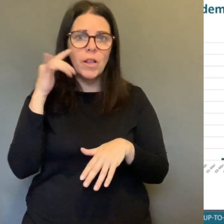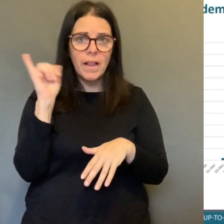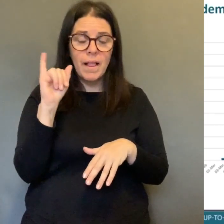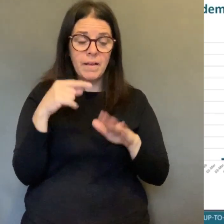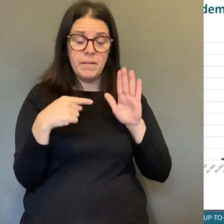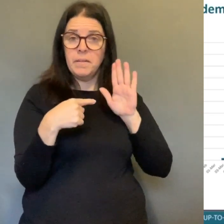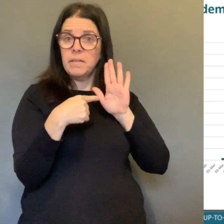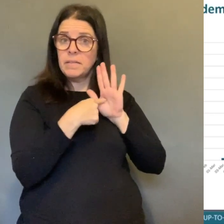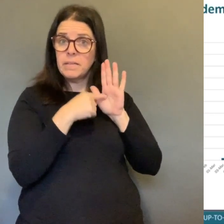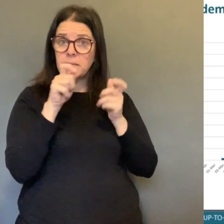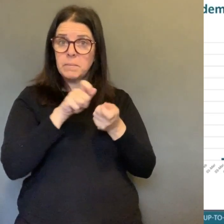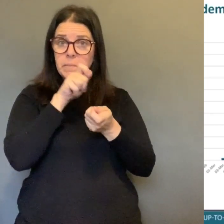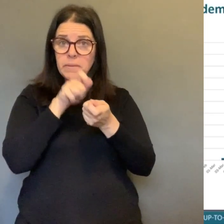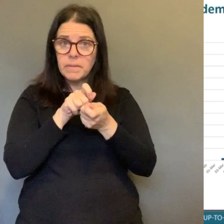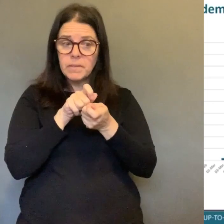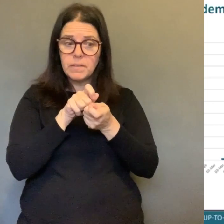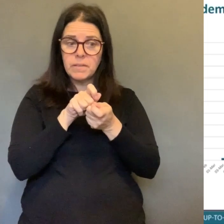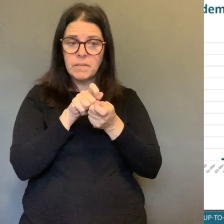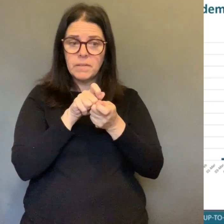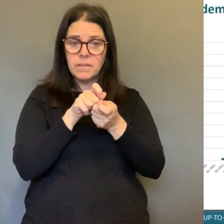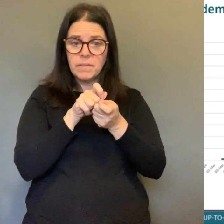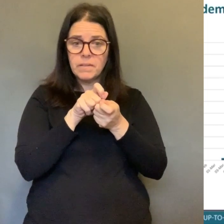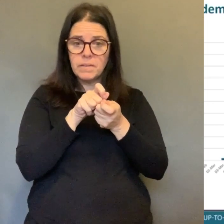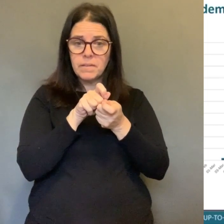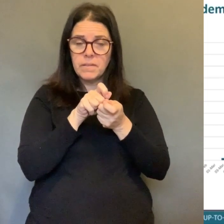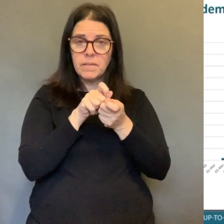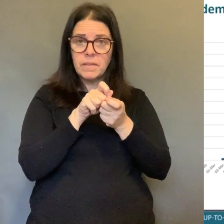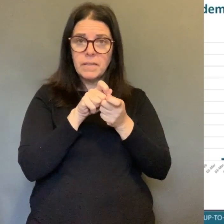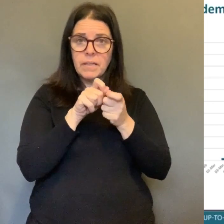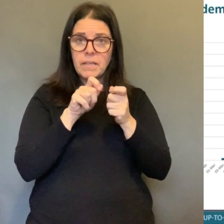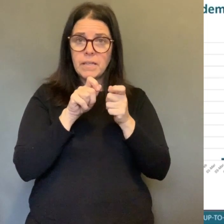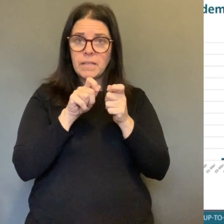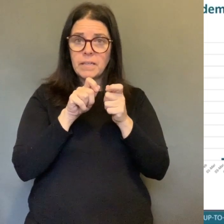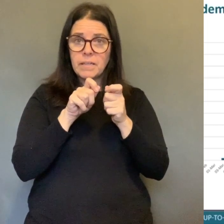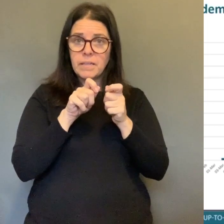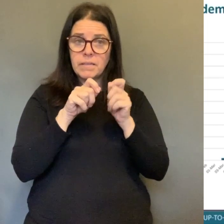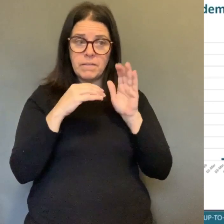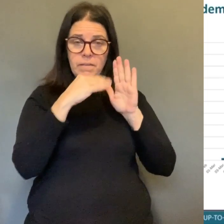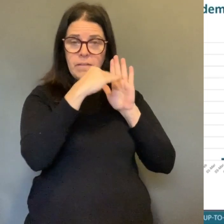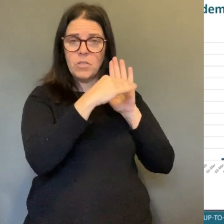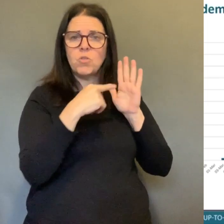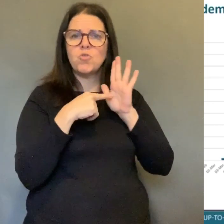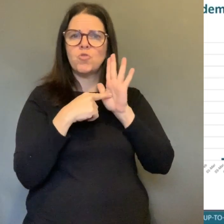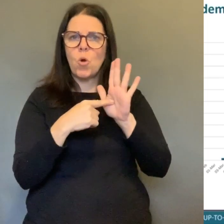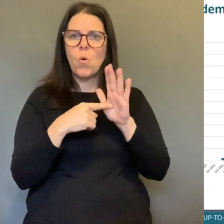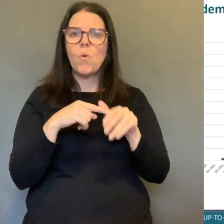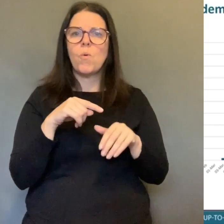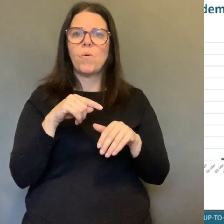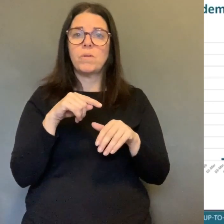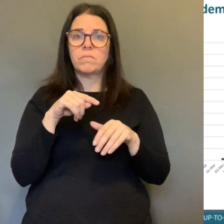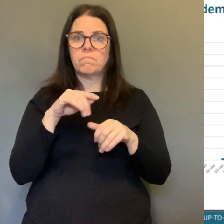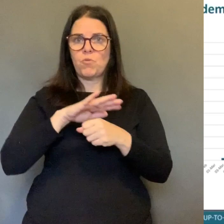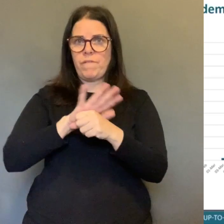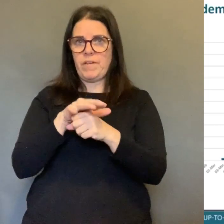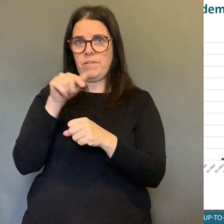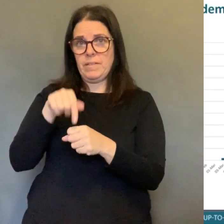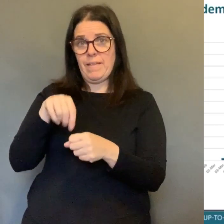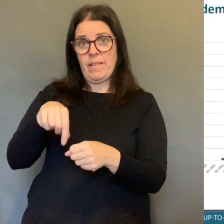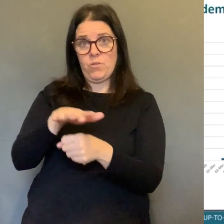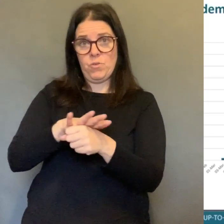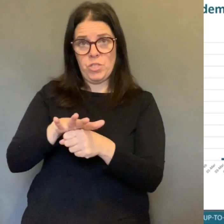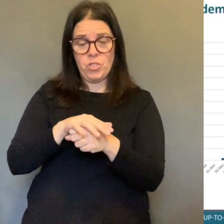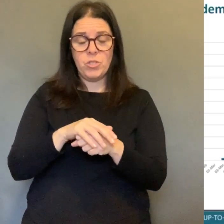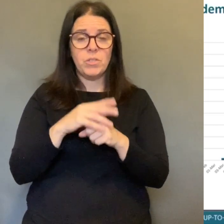how these cases are now shifting from the community to the long-term care homes, and the huge spike in the number of cases that we are